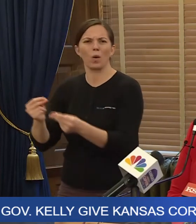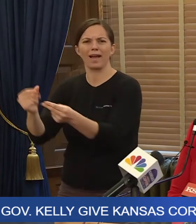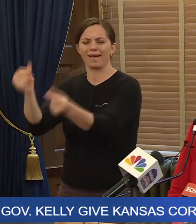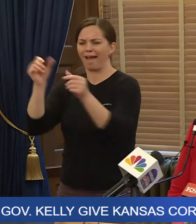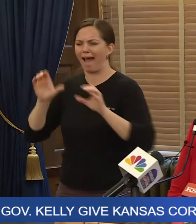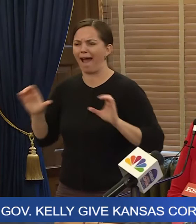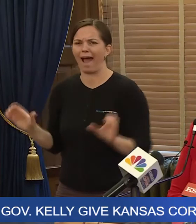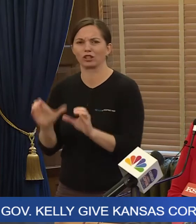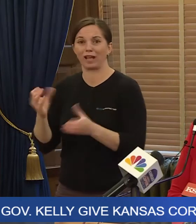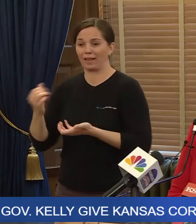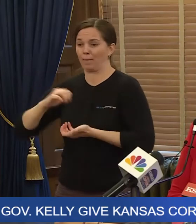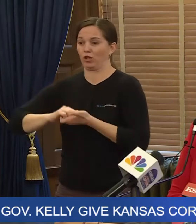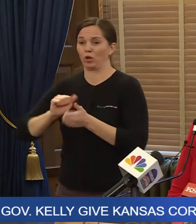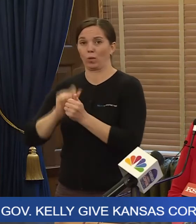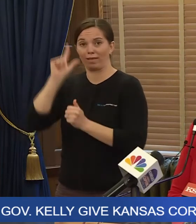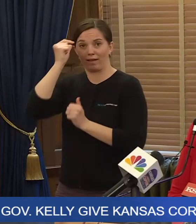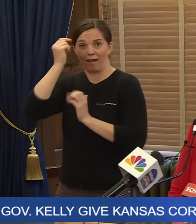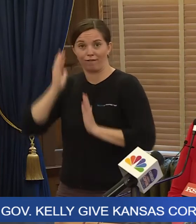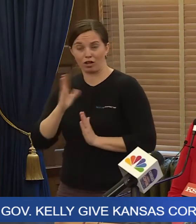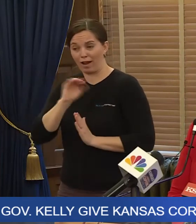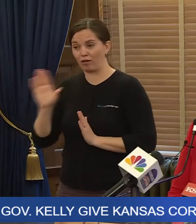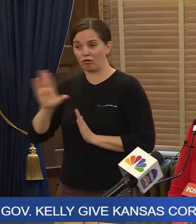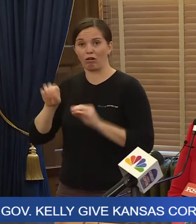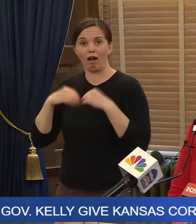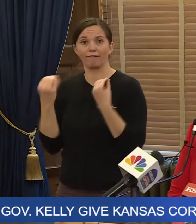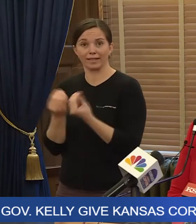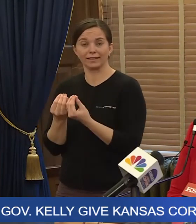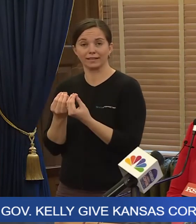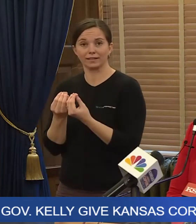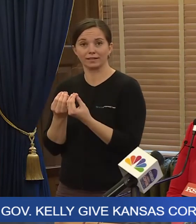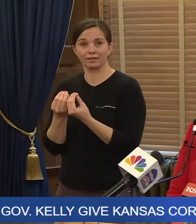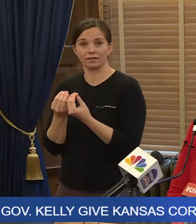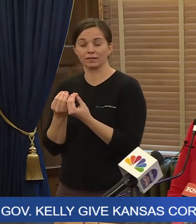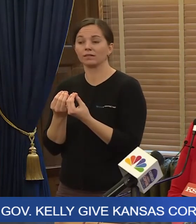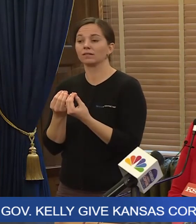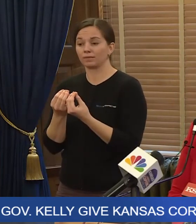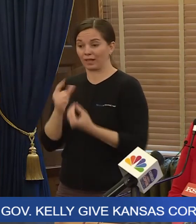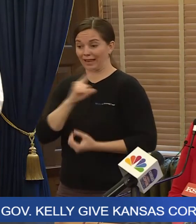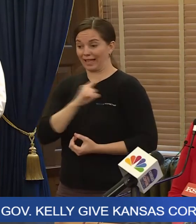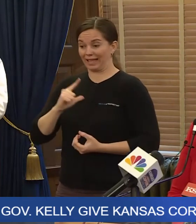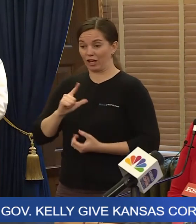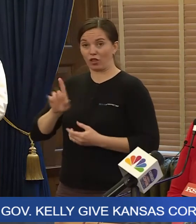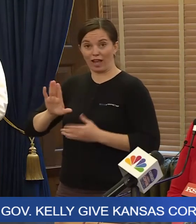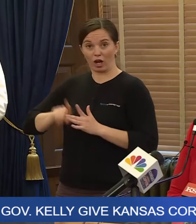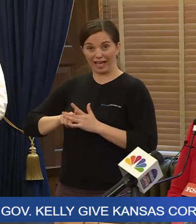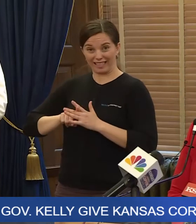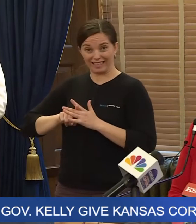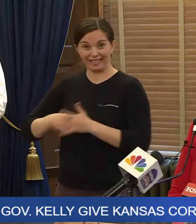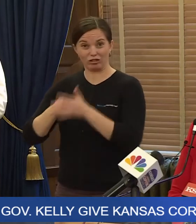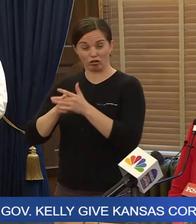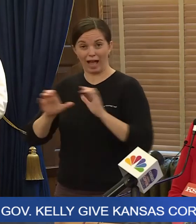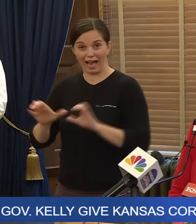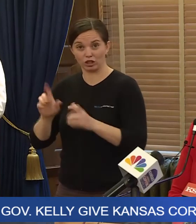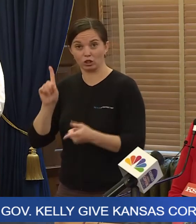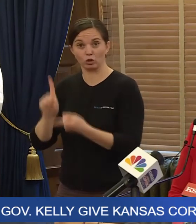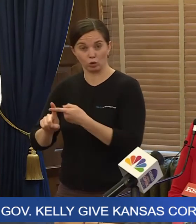partnership of the governor and her office and the state legislature. The legislature's initial action of extending unemployment under